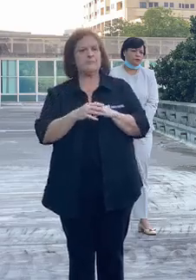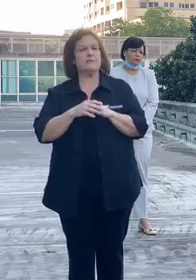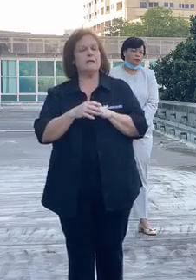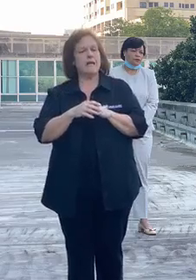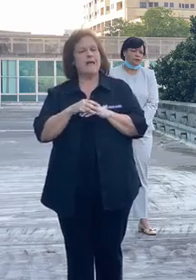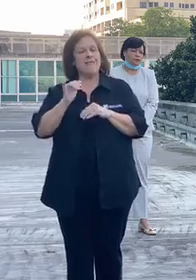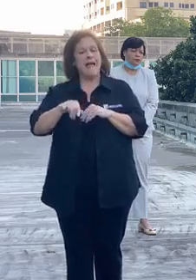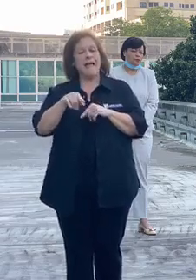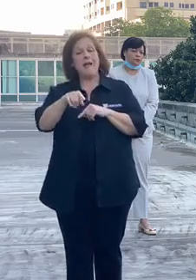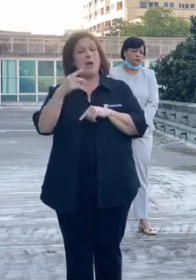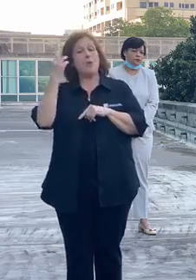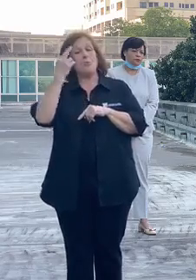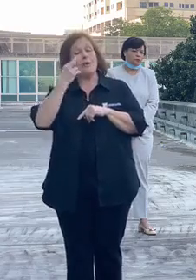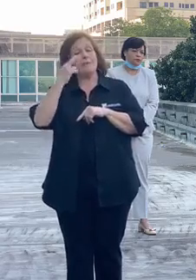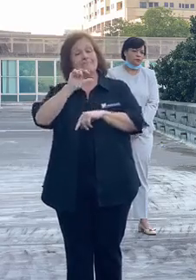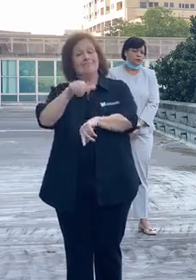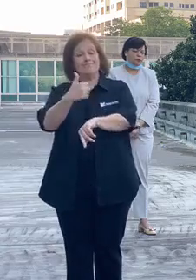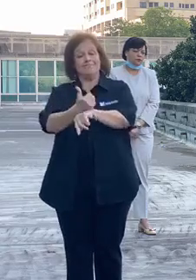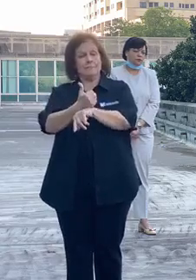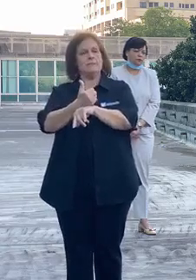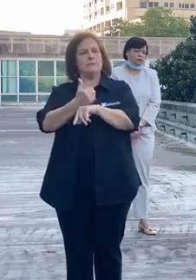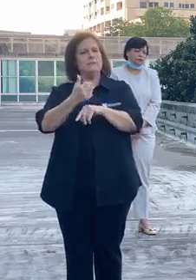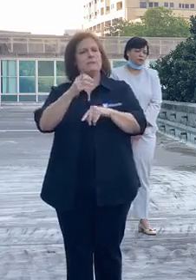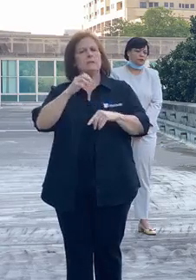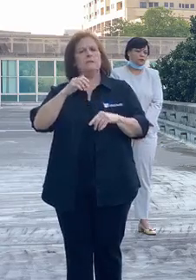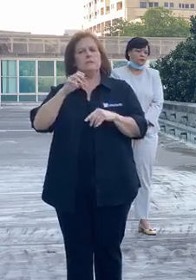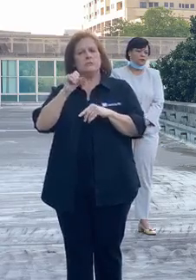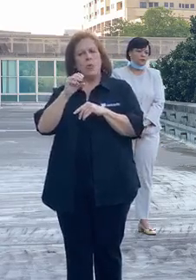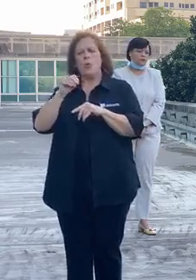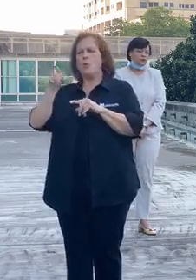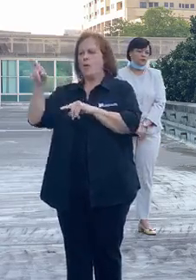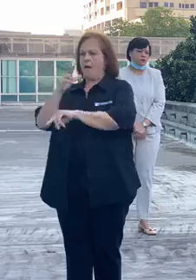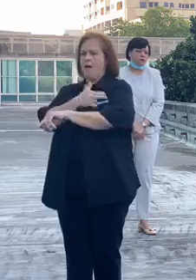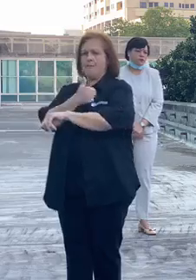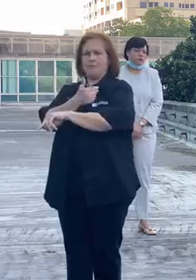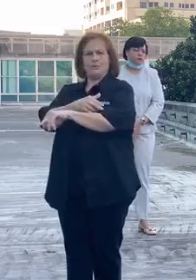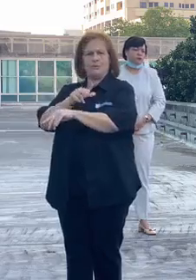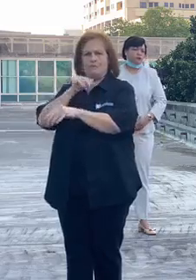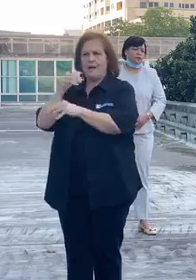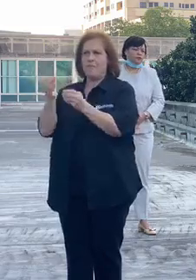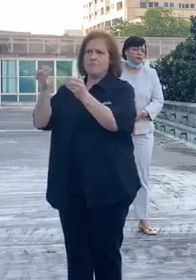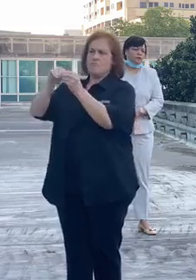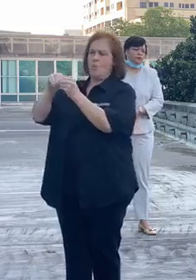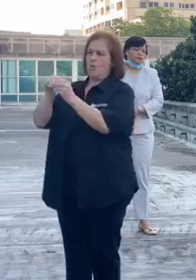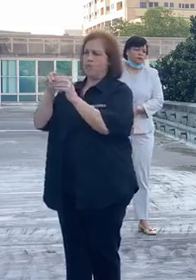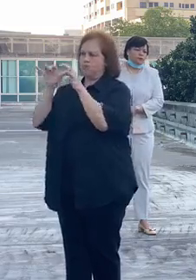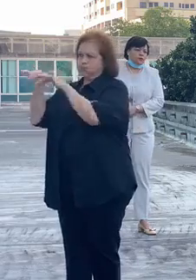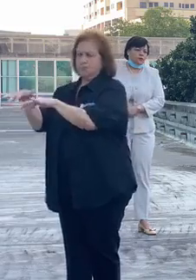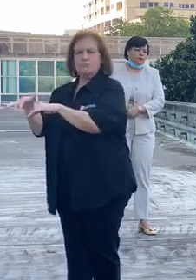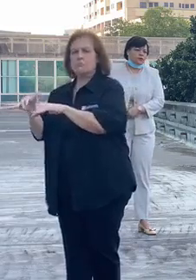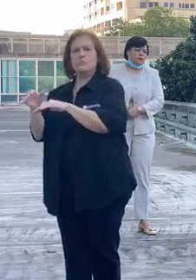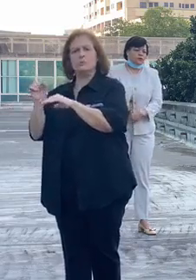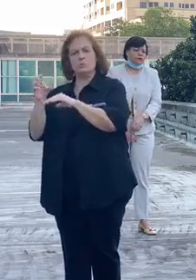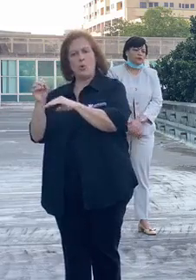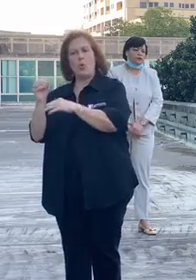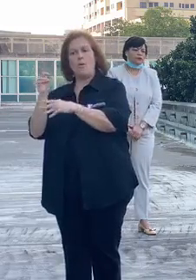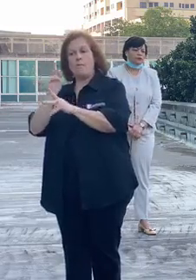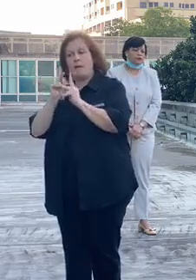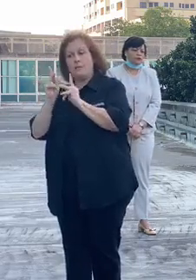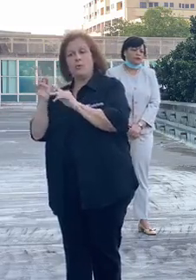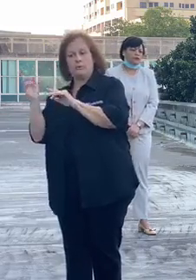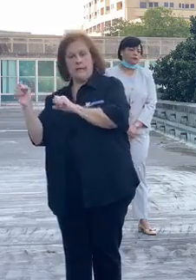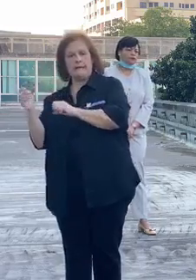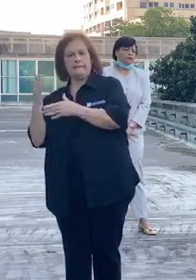take the strain off of hospital resources and serve as a step-down care center for non-fragile patients. The state